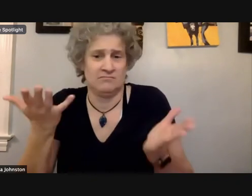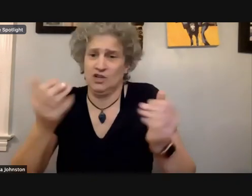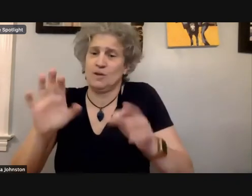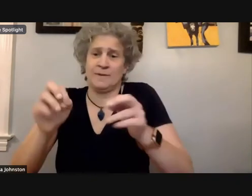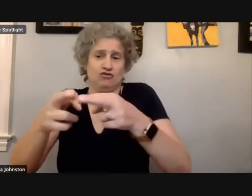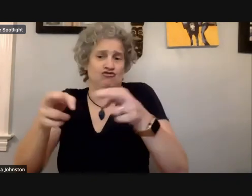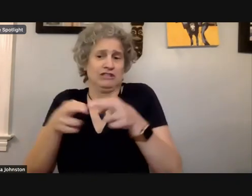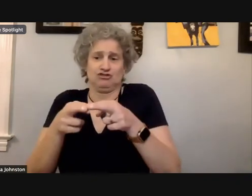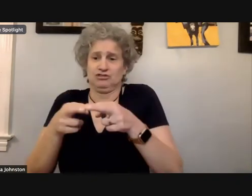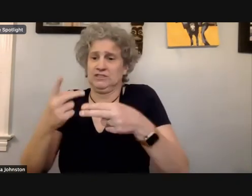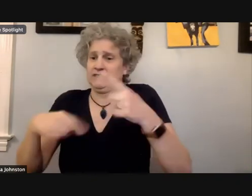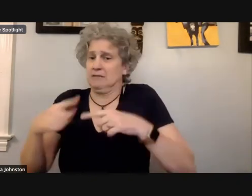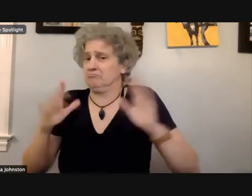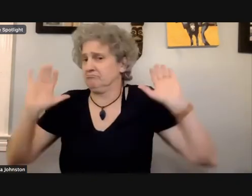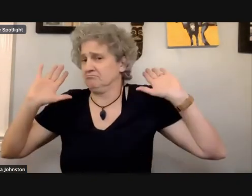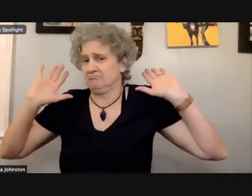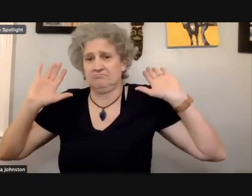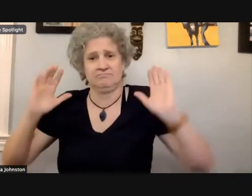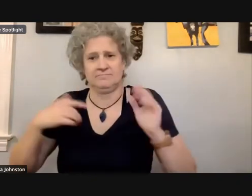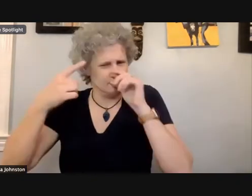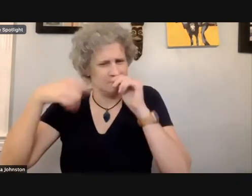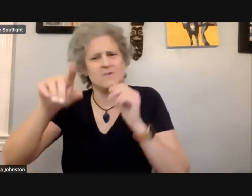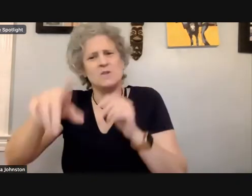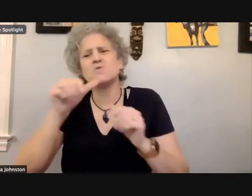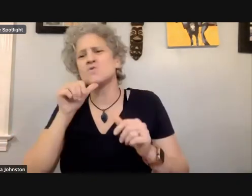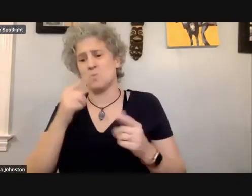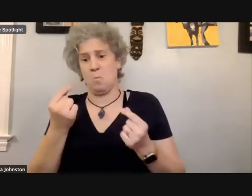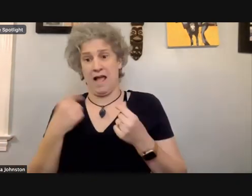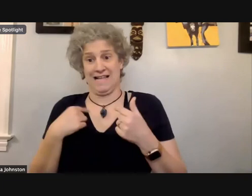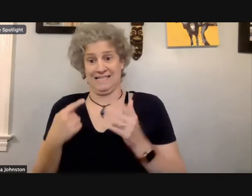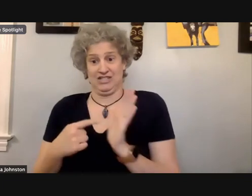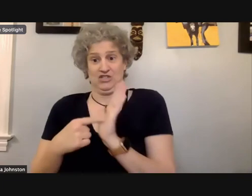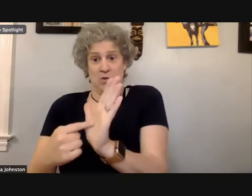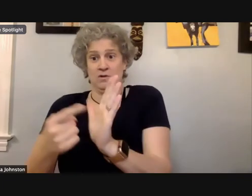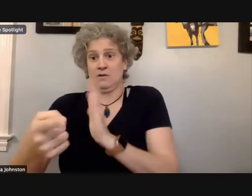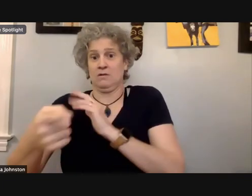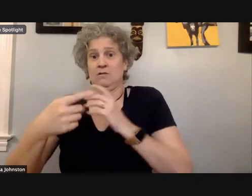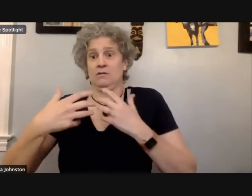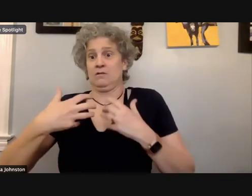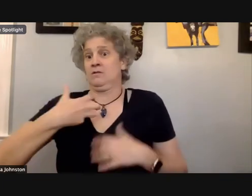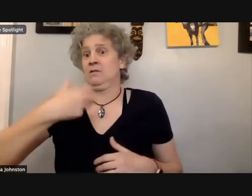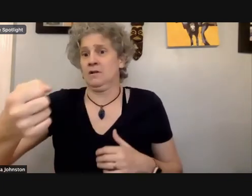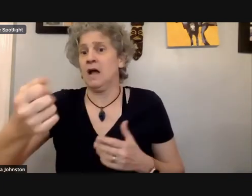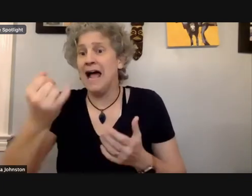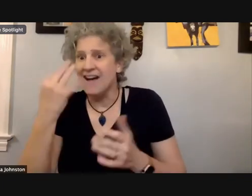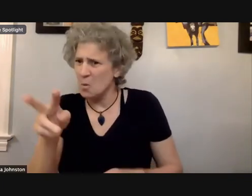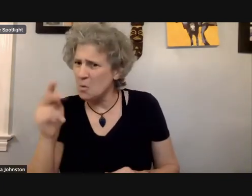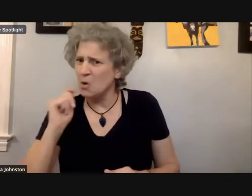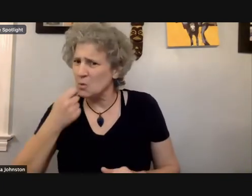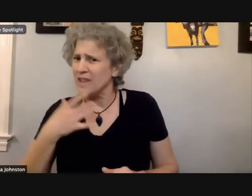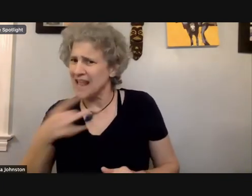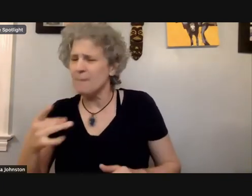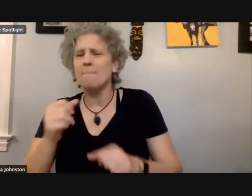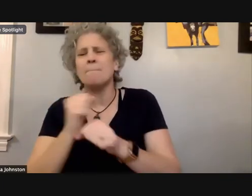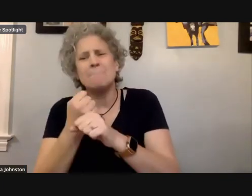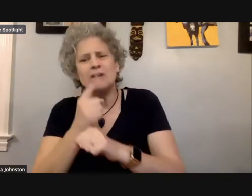on the mouth. That could be something that's regional to your area. I'm not going to say it's right or wrong. What I'm showing you guys